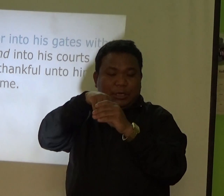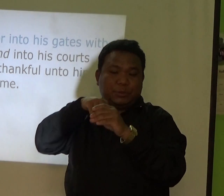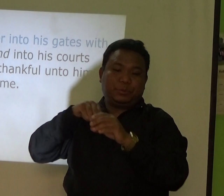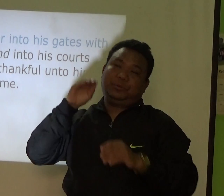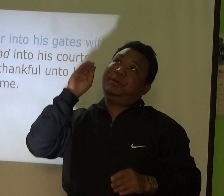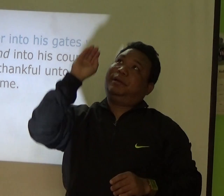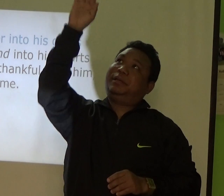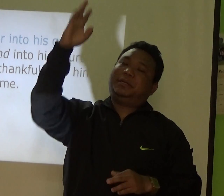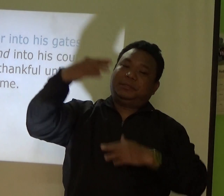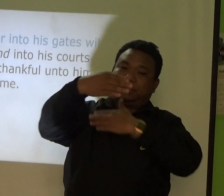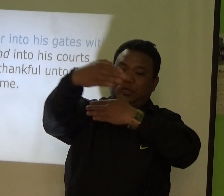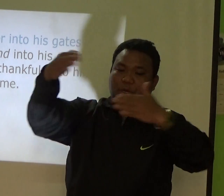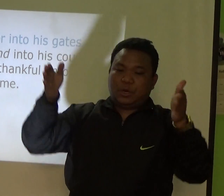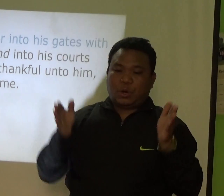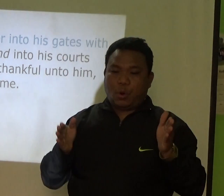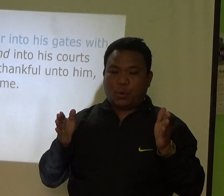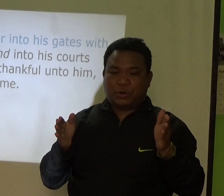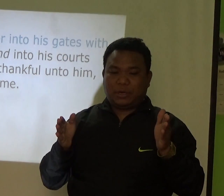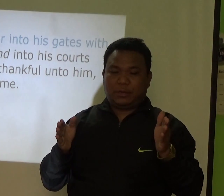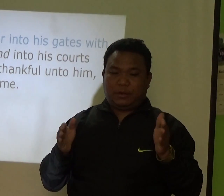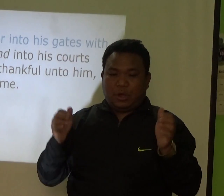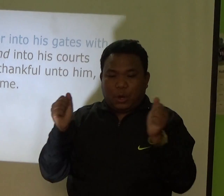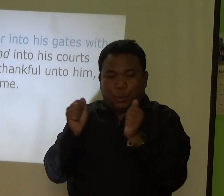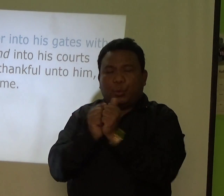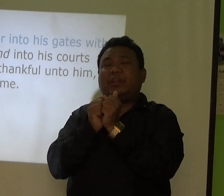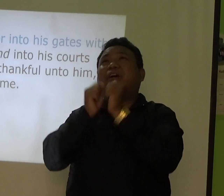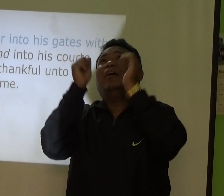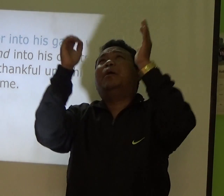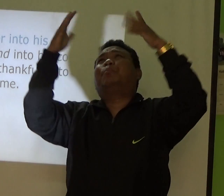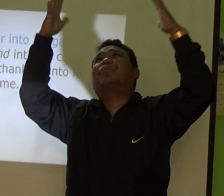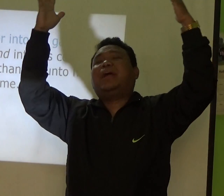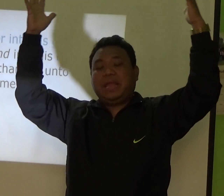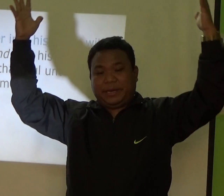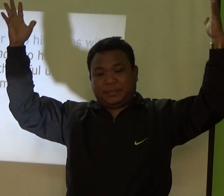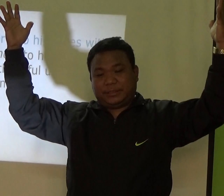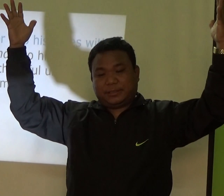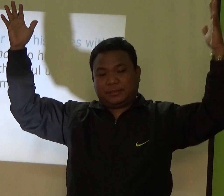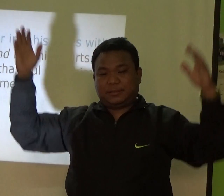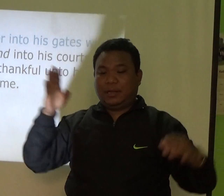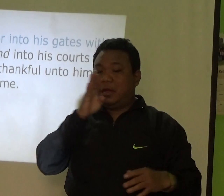into his court with praise.